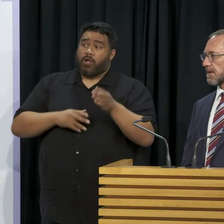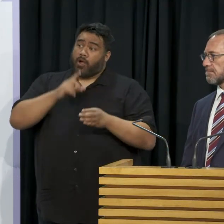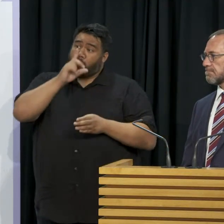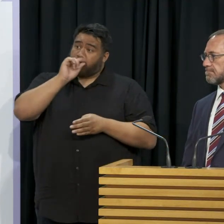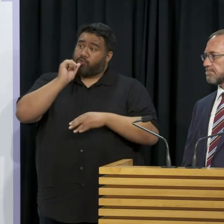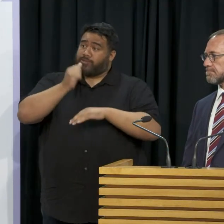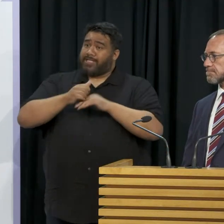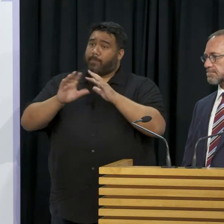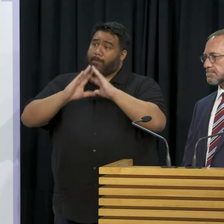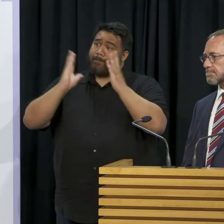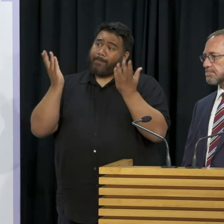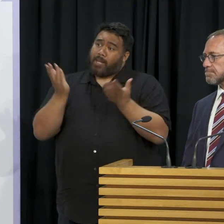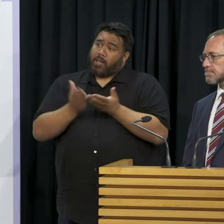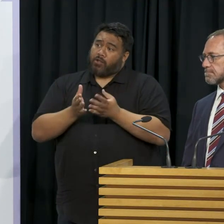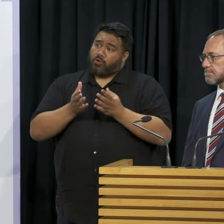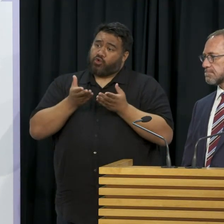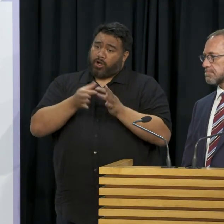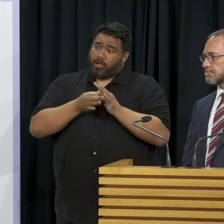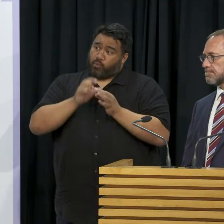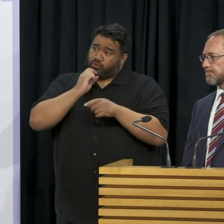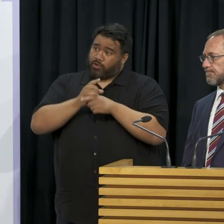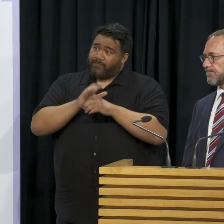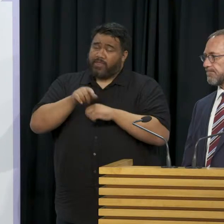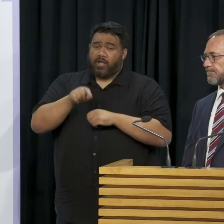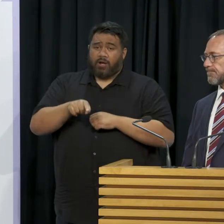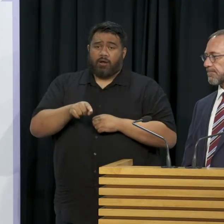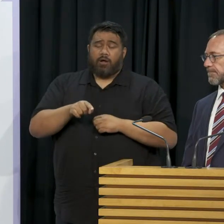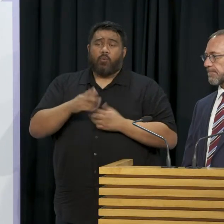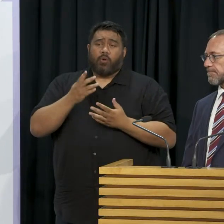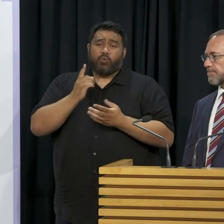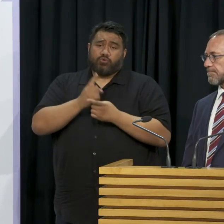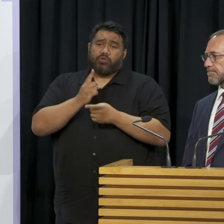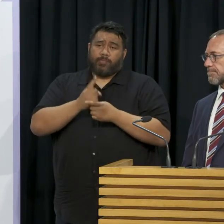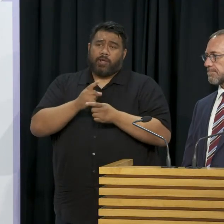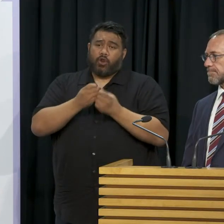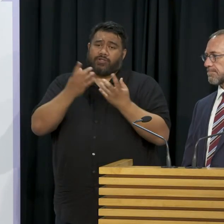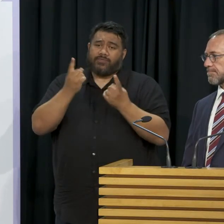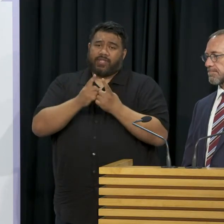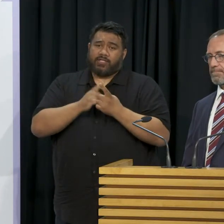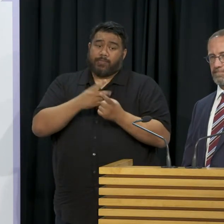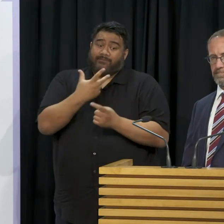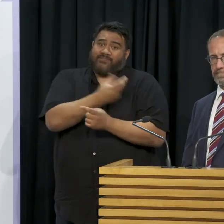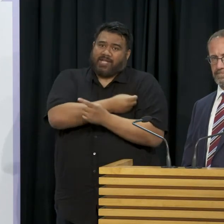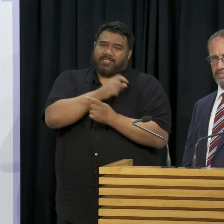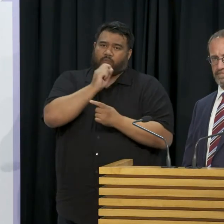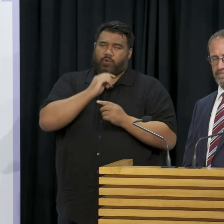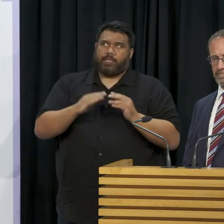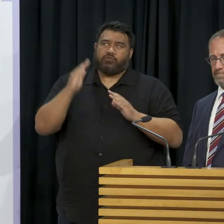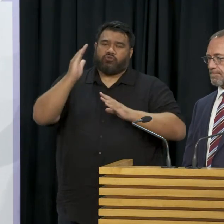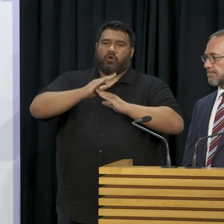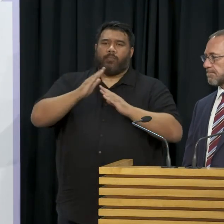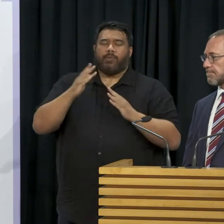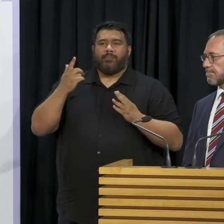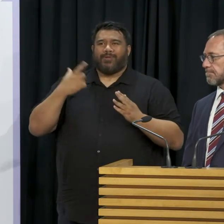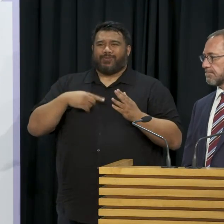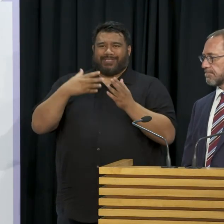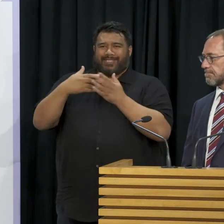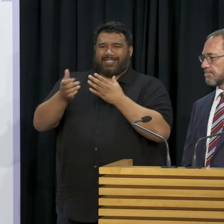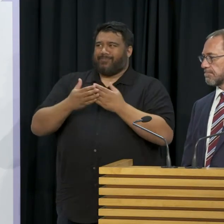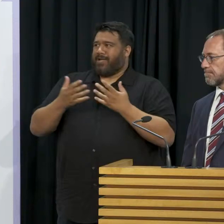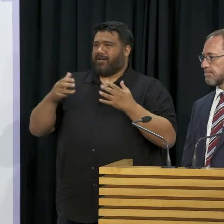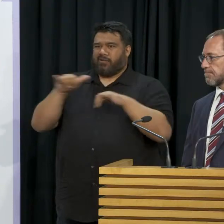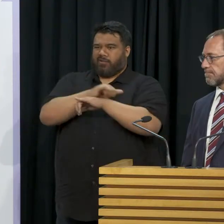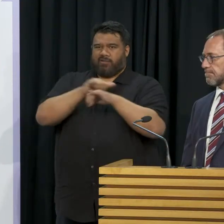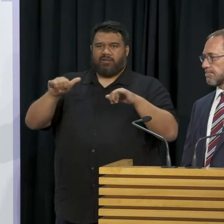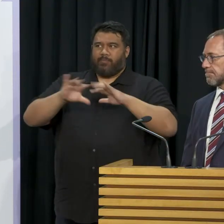imagine that we'll have a range of issues on the table, but actually I'd say that vaccine rollout will be right up there as well, because that's, regardless of what movements